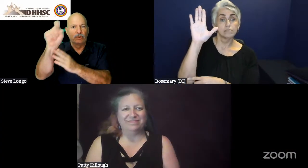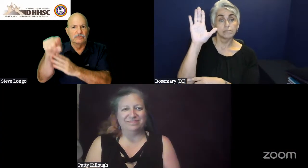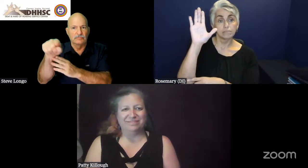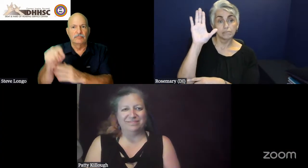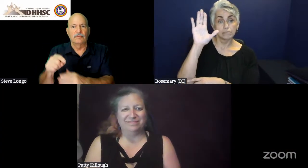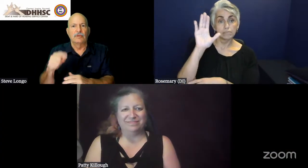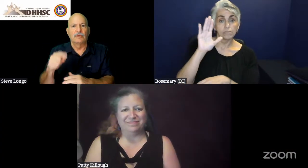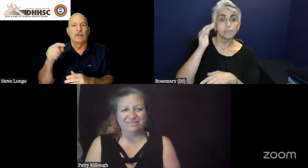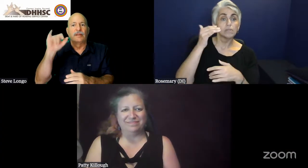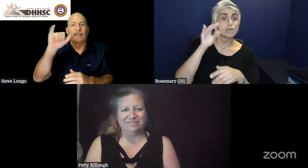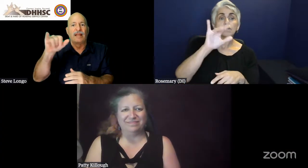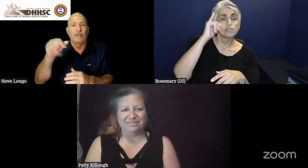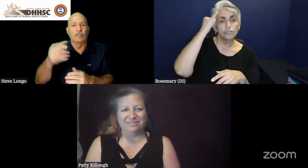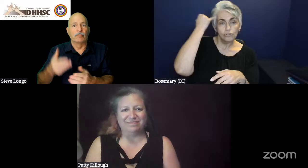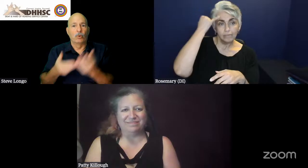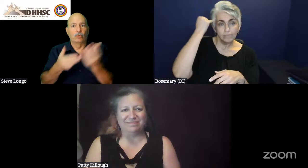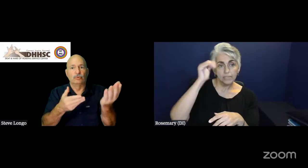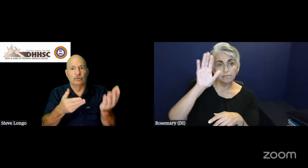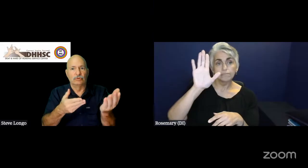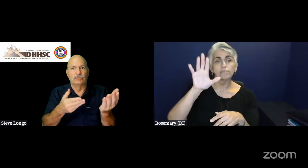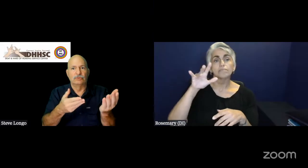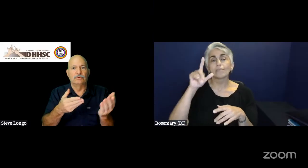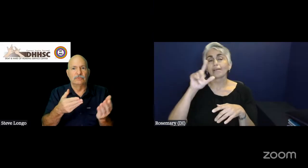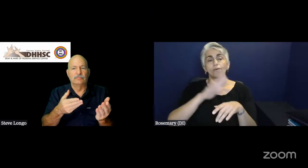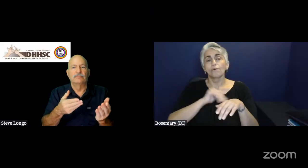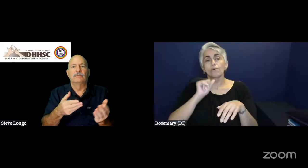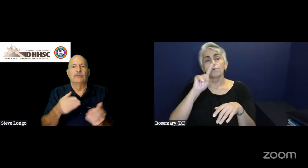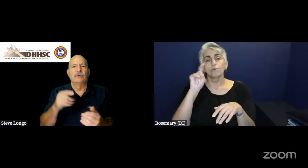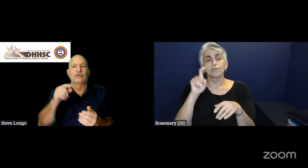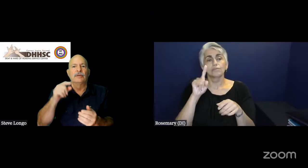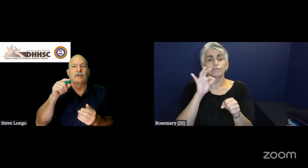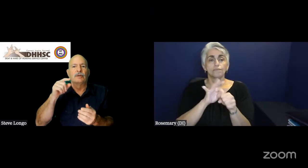Seeing none, I'll call for the question.